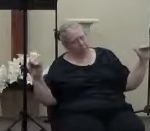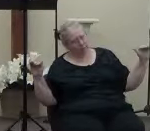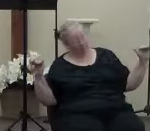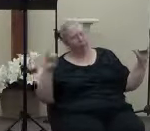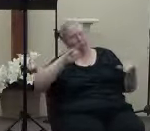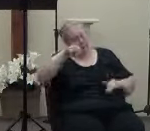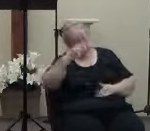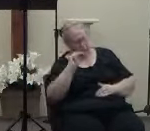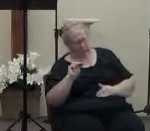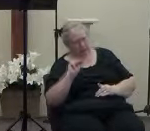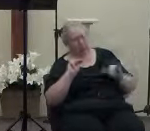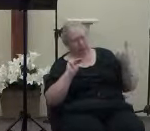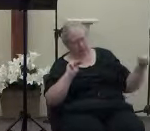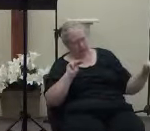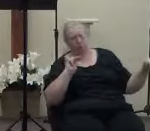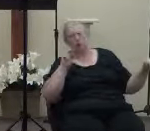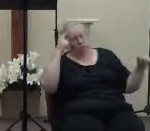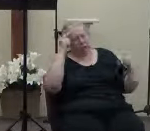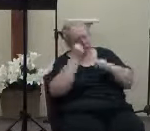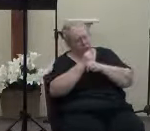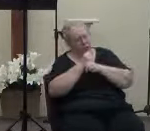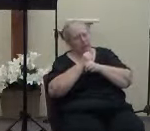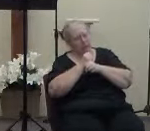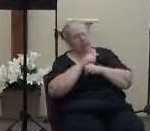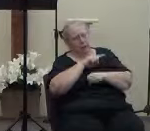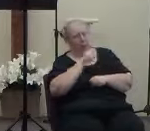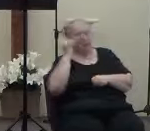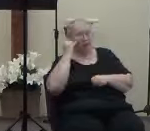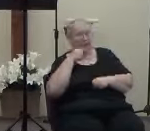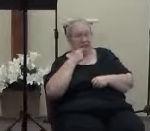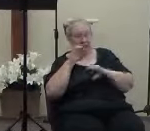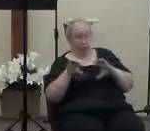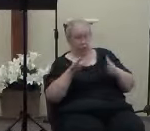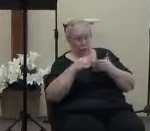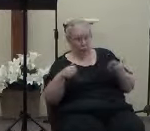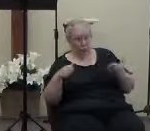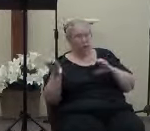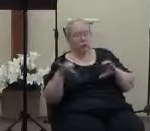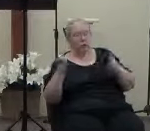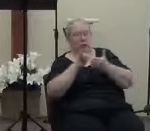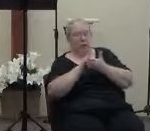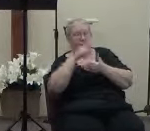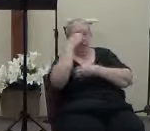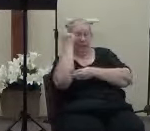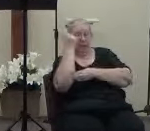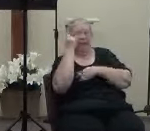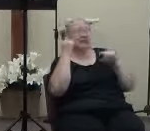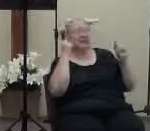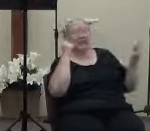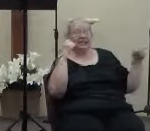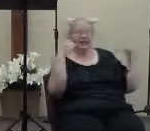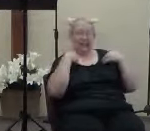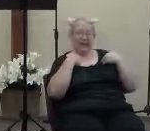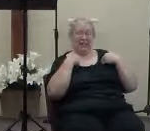John's there. You can trust him. If he asks you to do something, you do it. Because he's got your heart at interest. He's